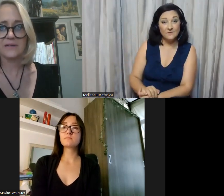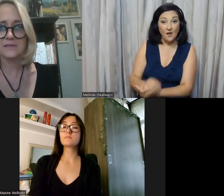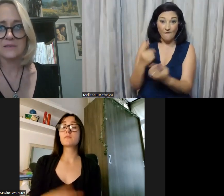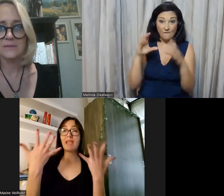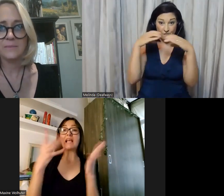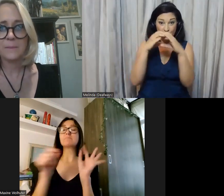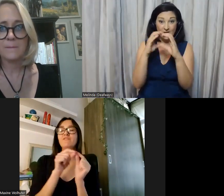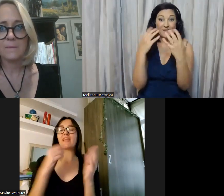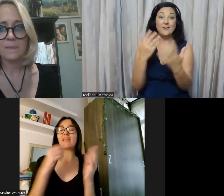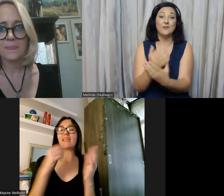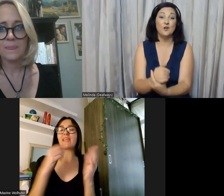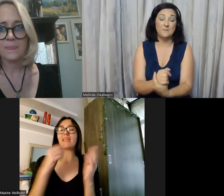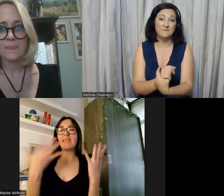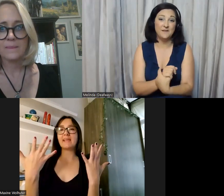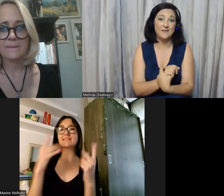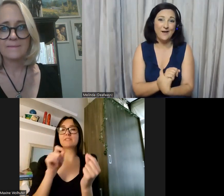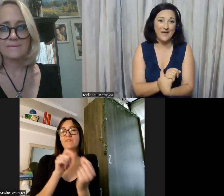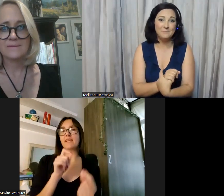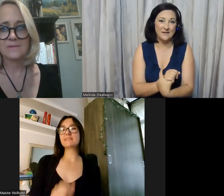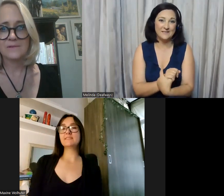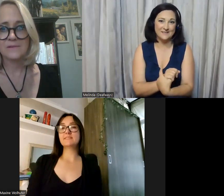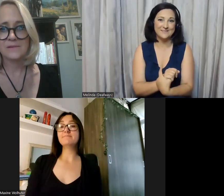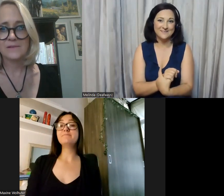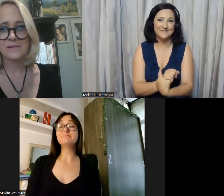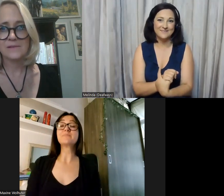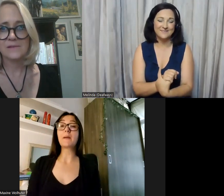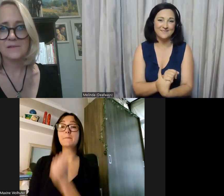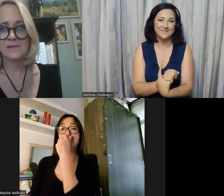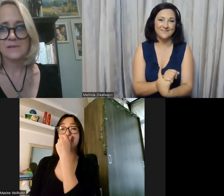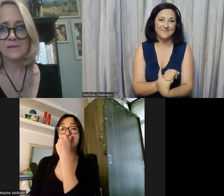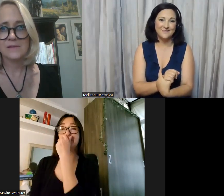hands. Yeah, no, specifically your hand paintings.